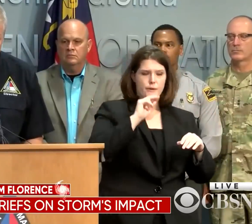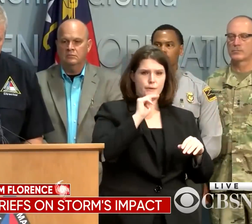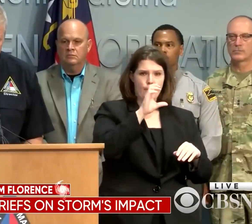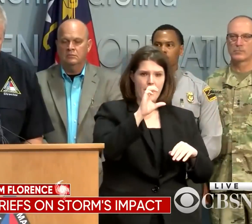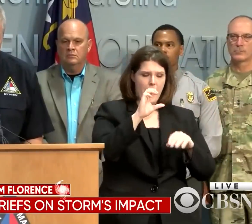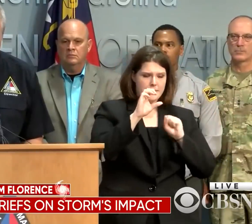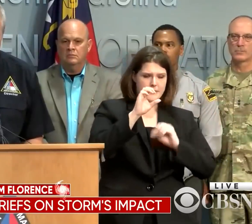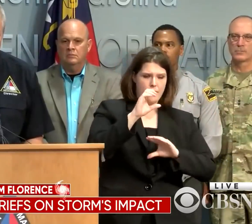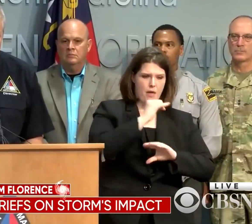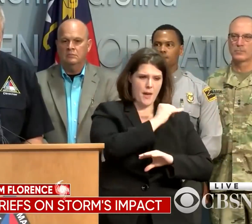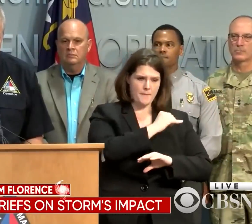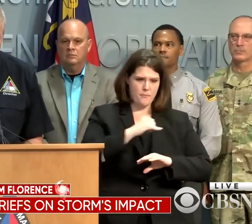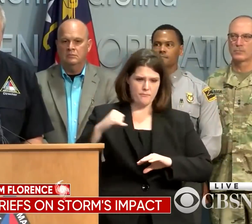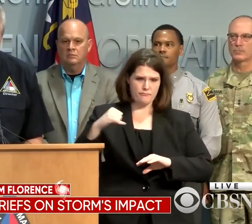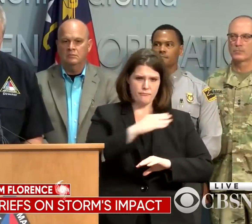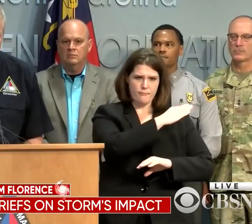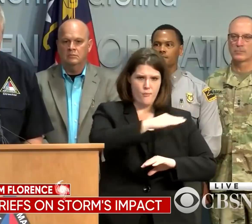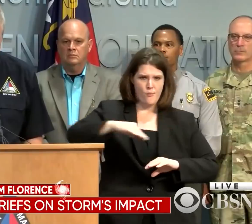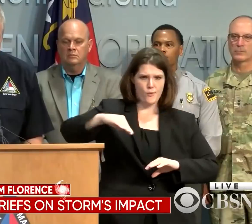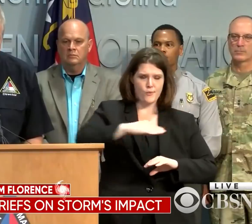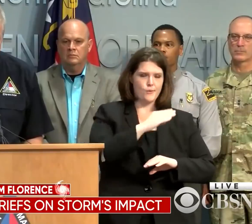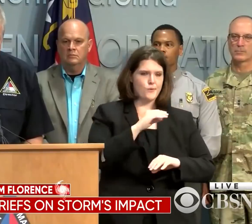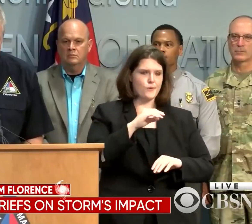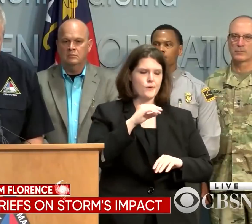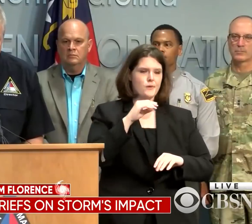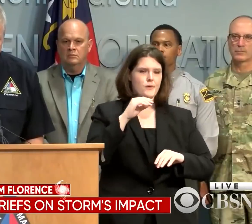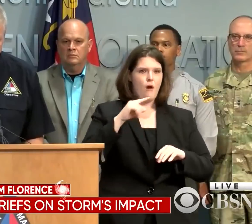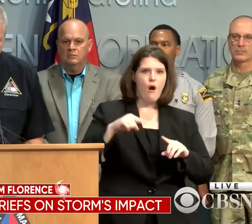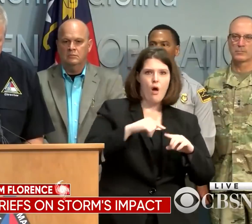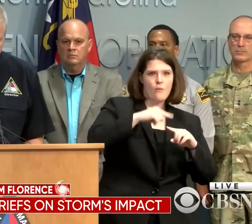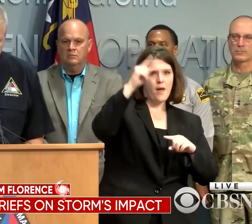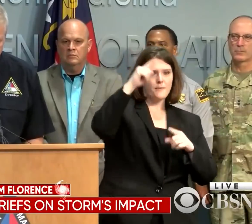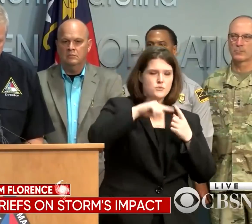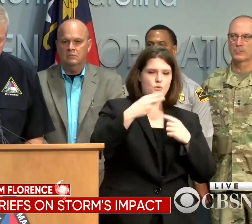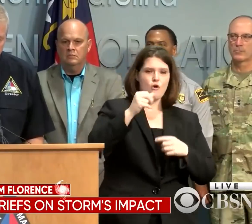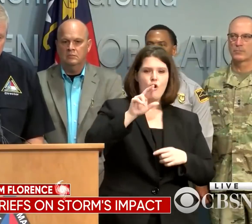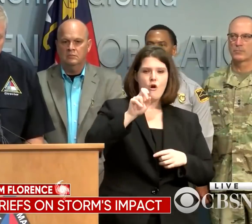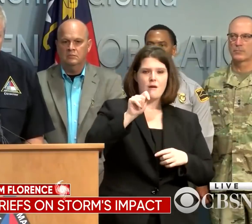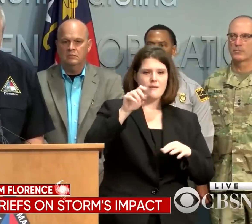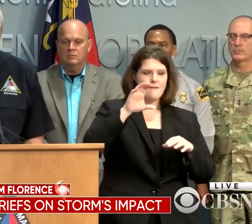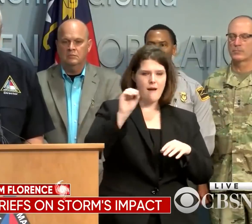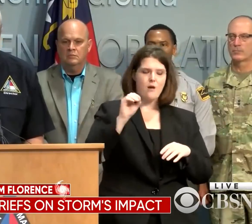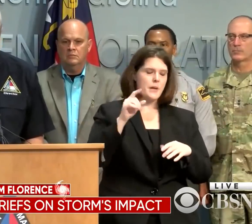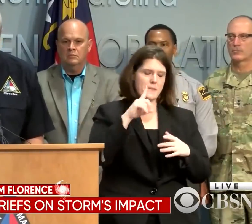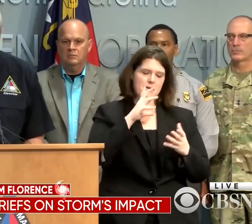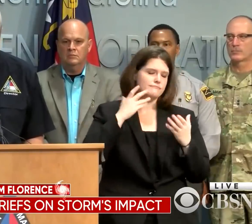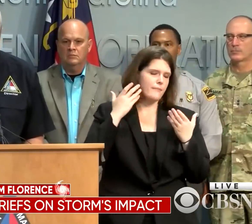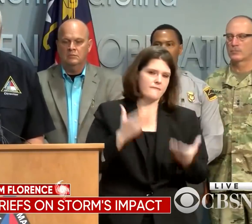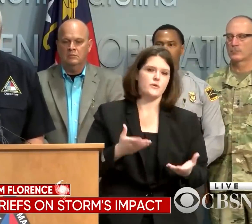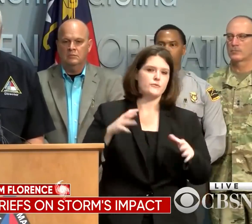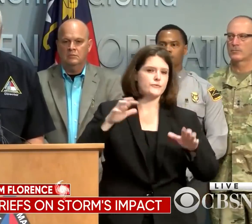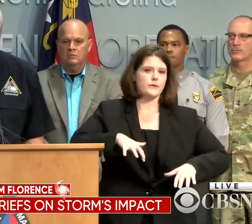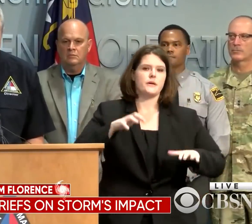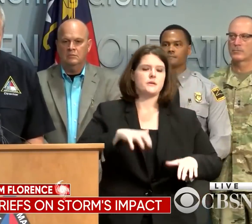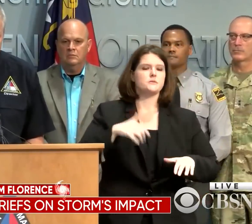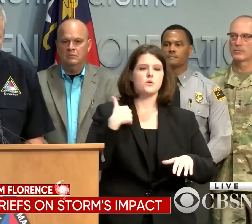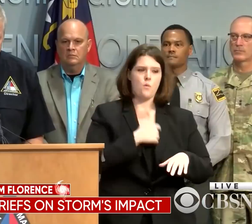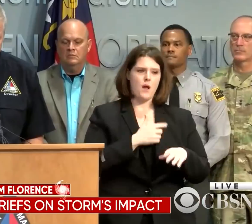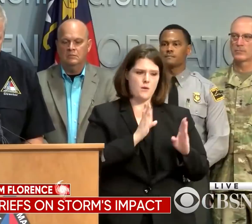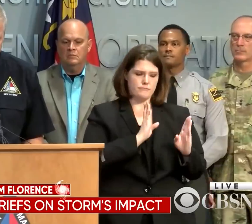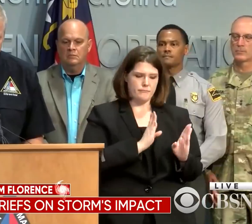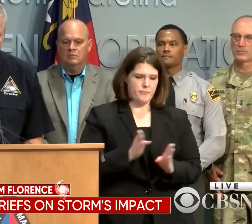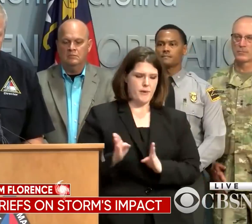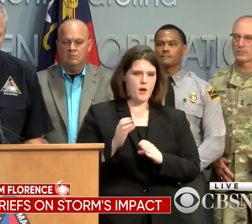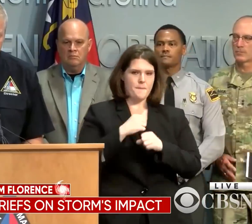Carolina border up to around Harnett County. We're seeing significant amounts of rainfall. So we are positioning ourselves with all of